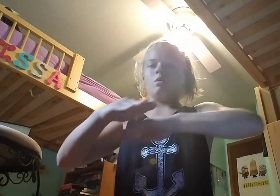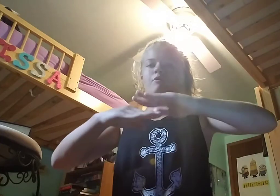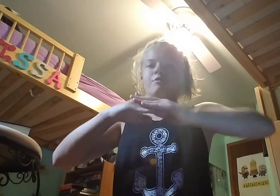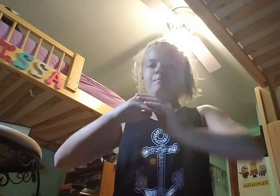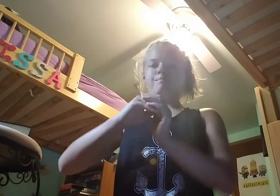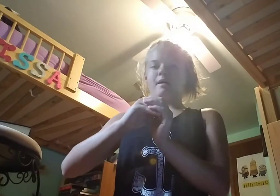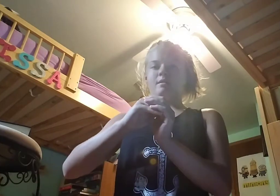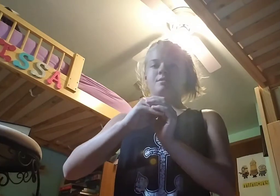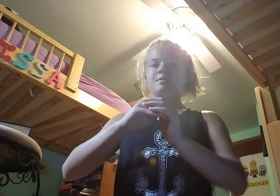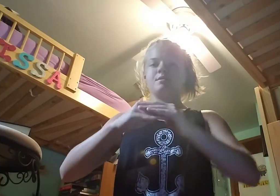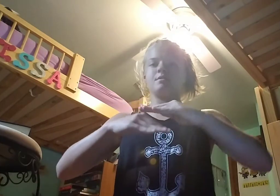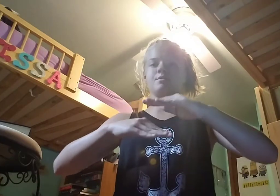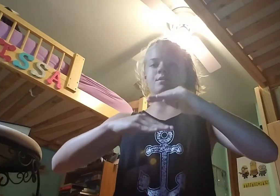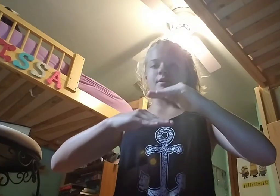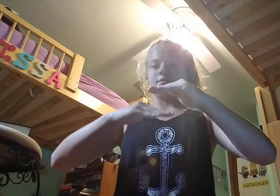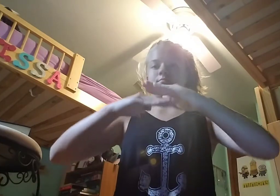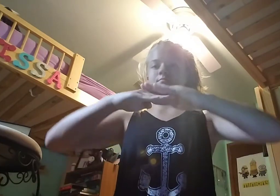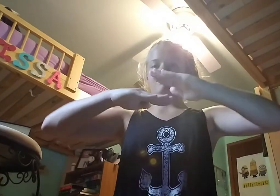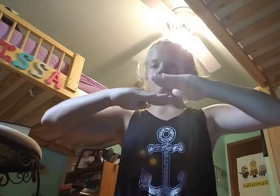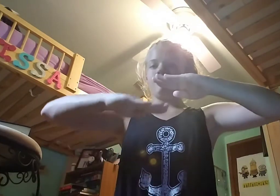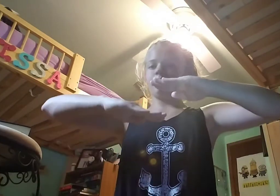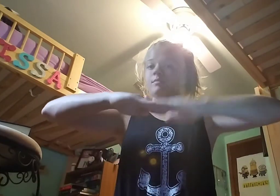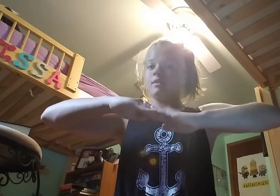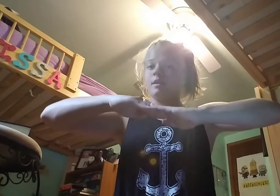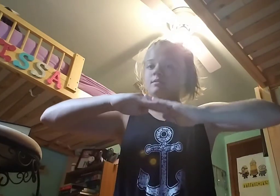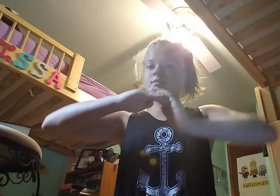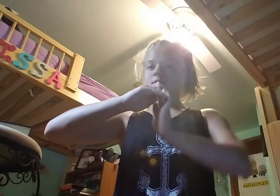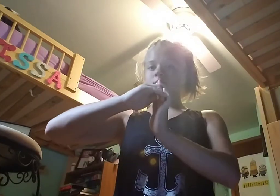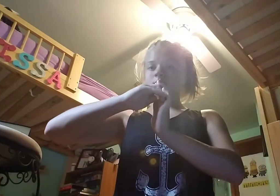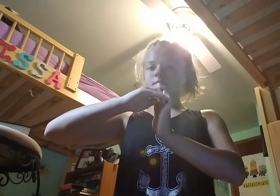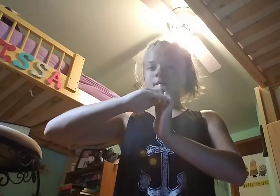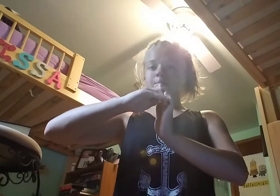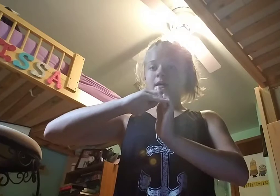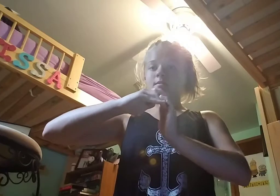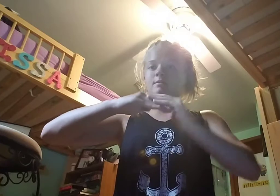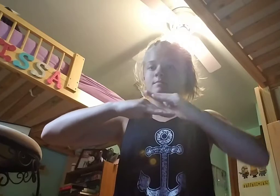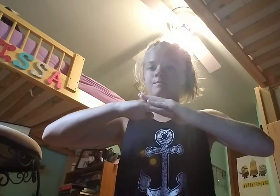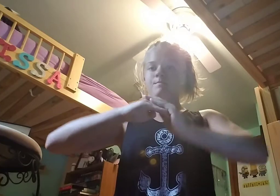Over the bend, and look at this, and like bend.